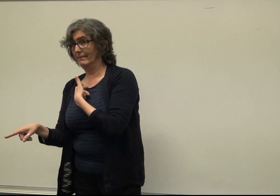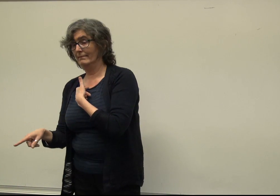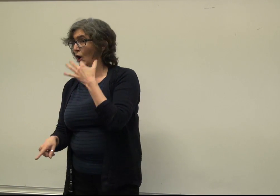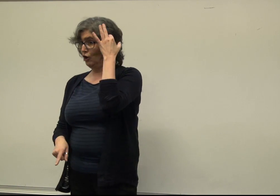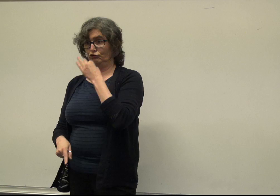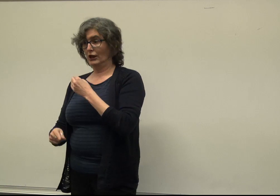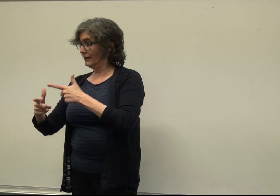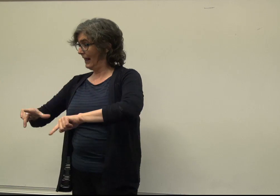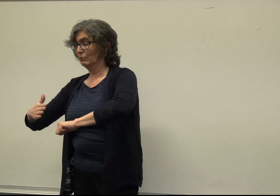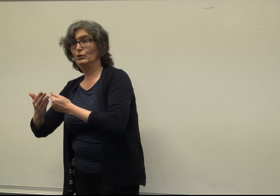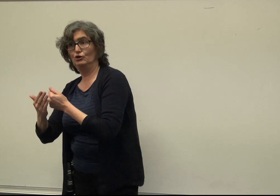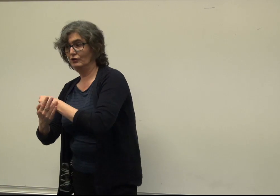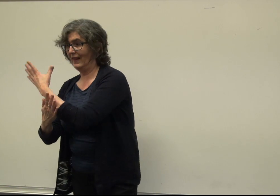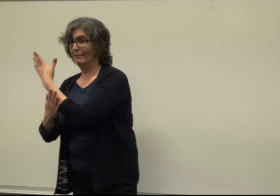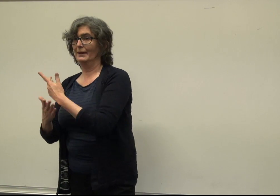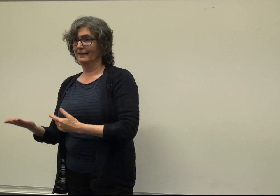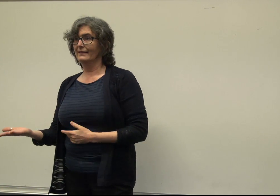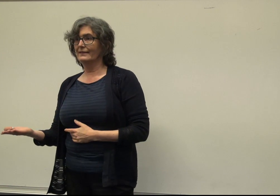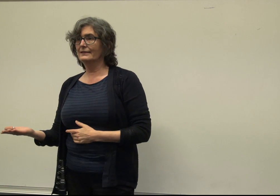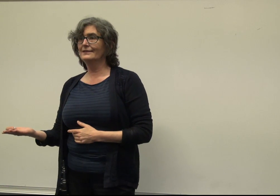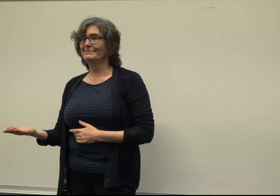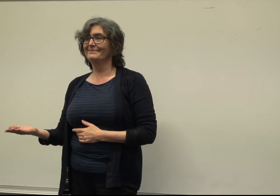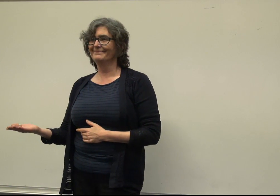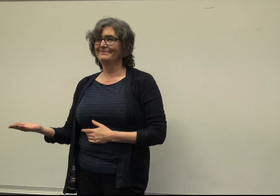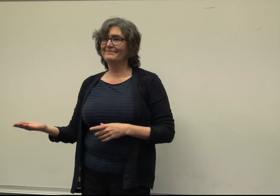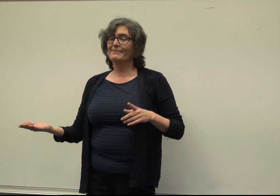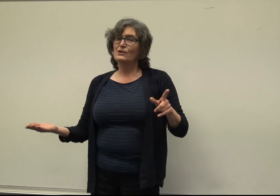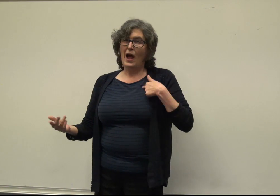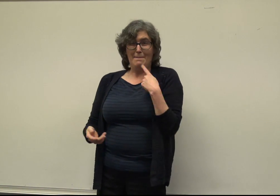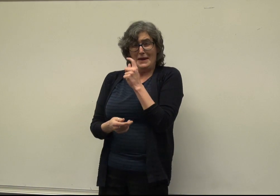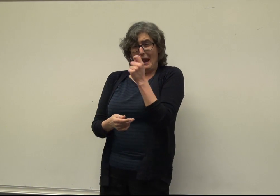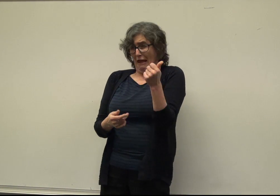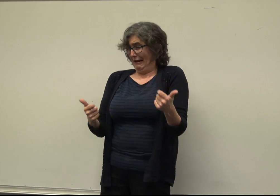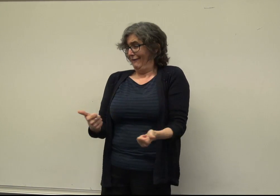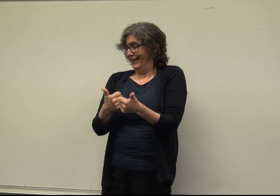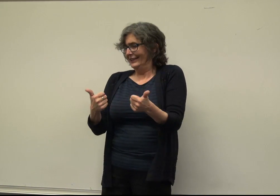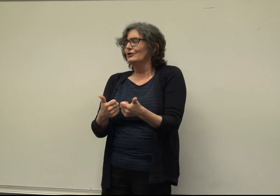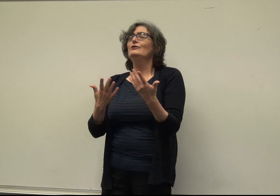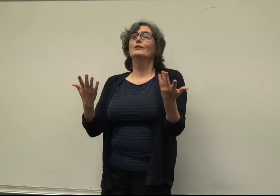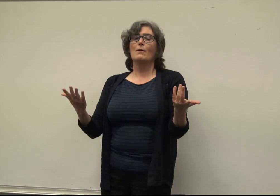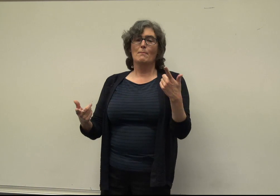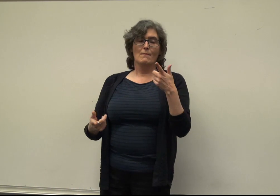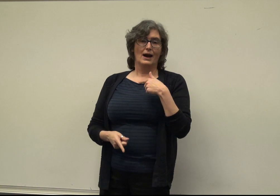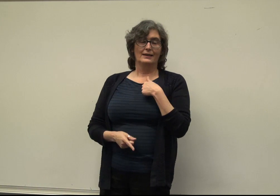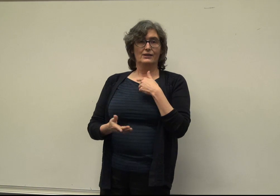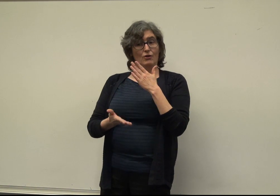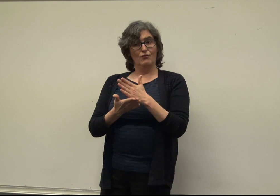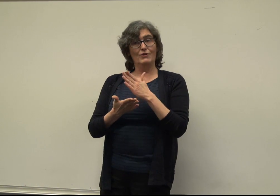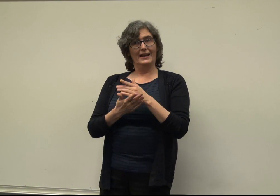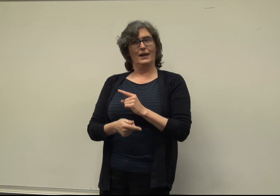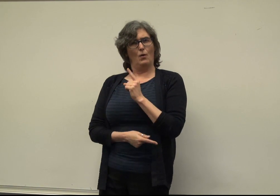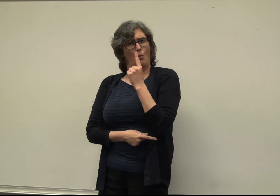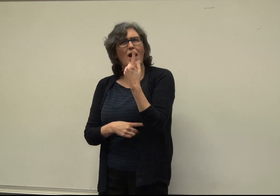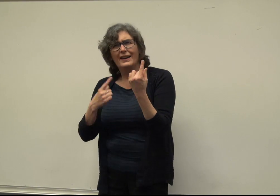So I'm just about to conclude just by saying that one of the problems in dealing with